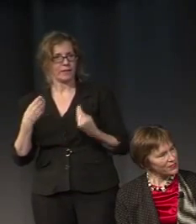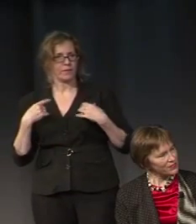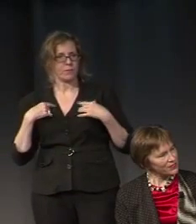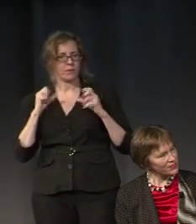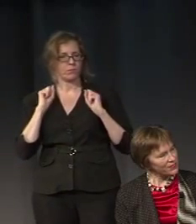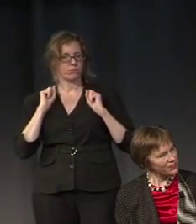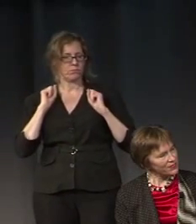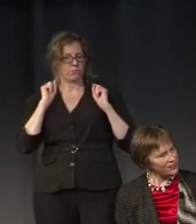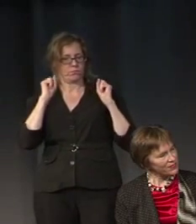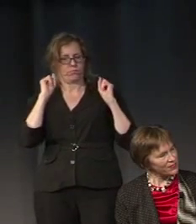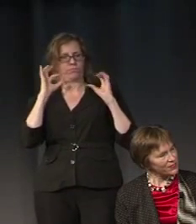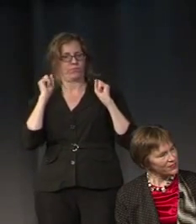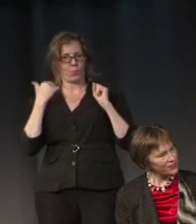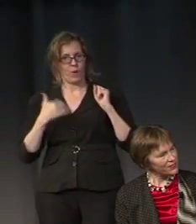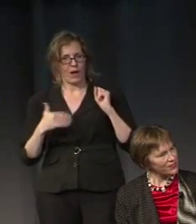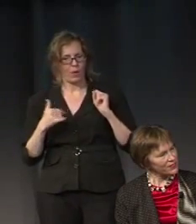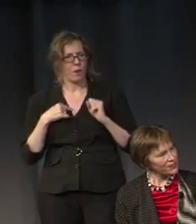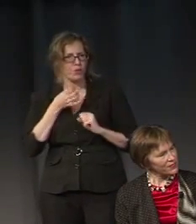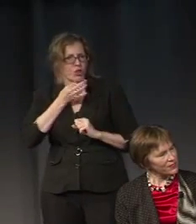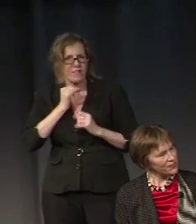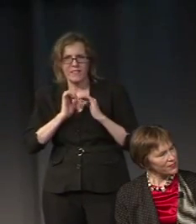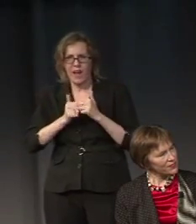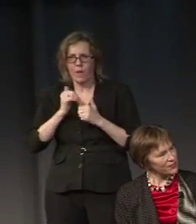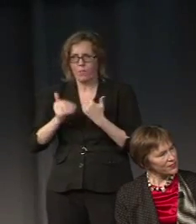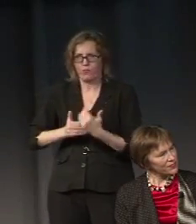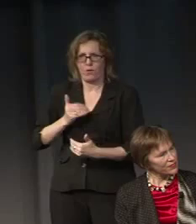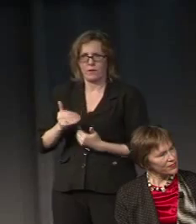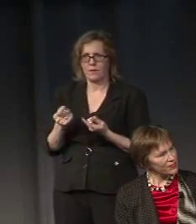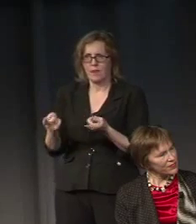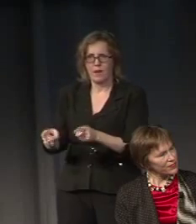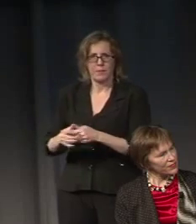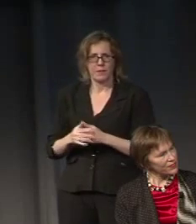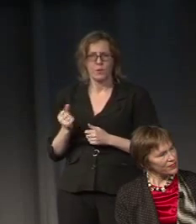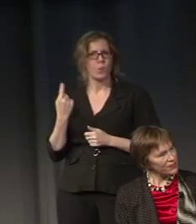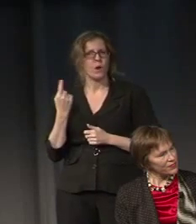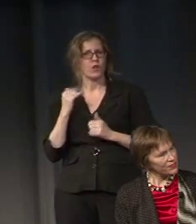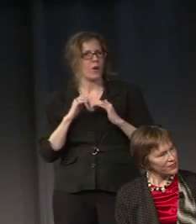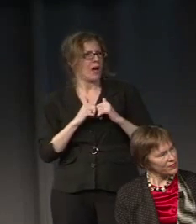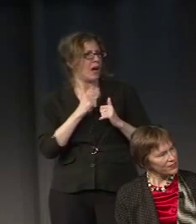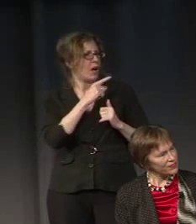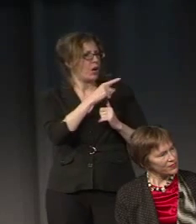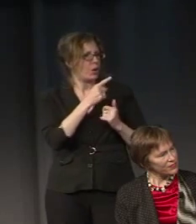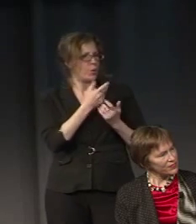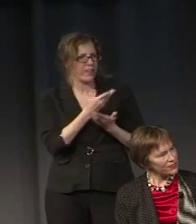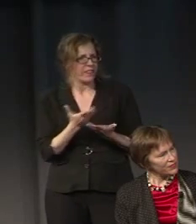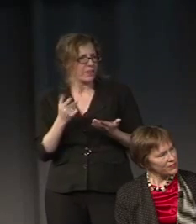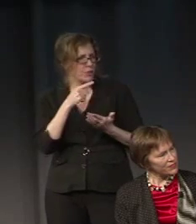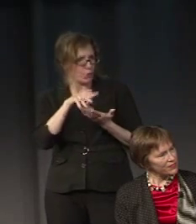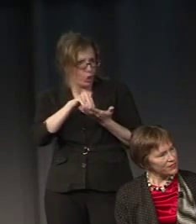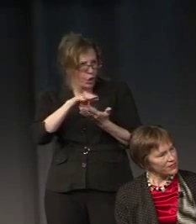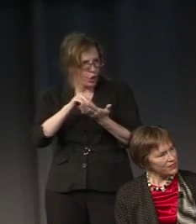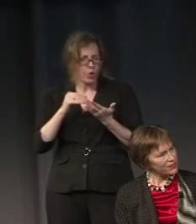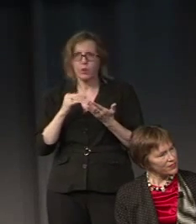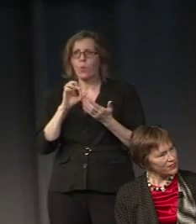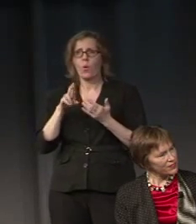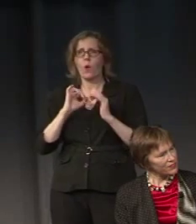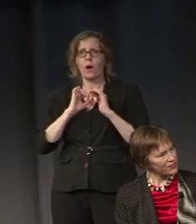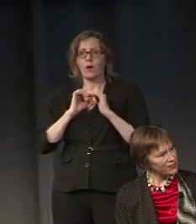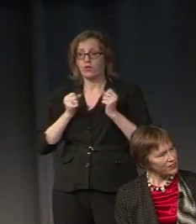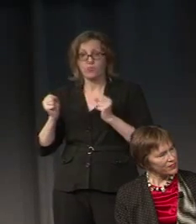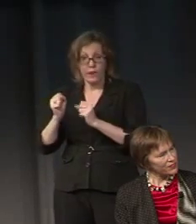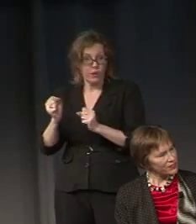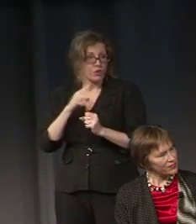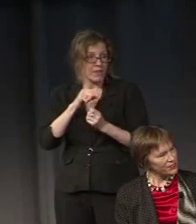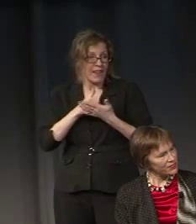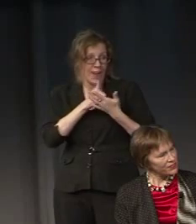about that process and what's happening, and whether or not there are things that you learn that are strategies that get you able to do that,